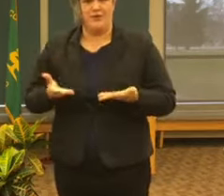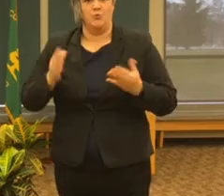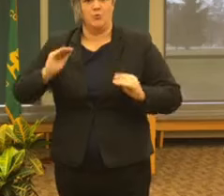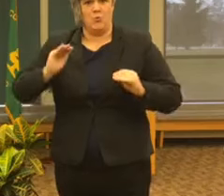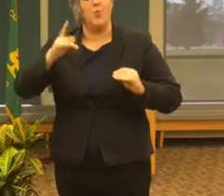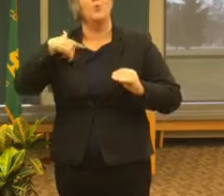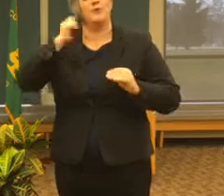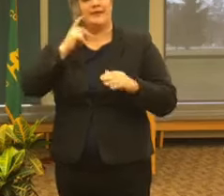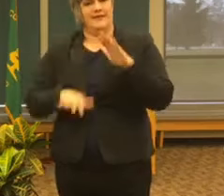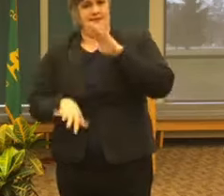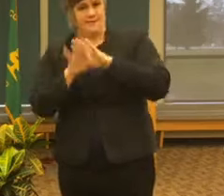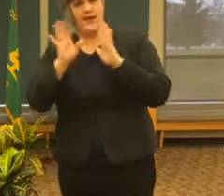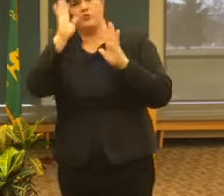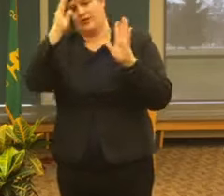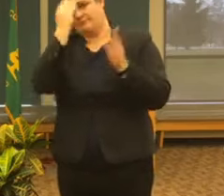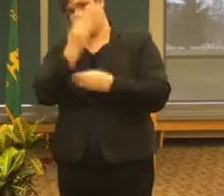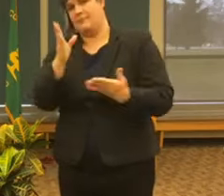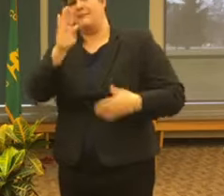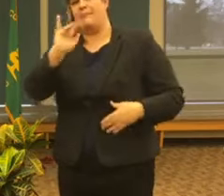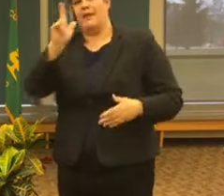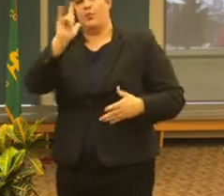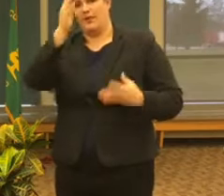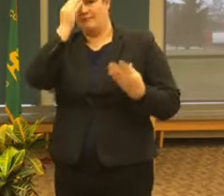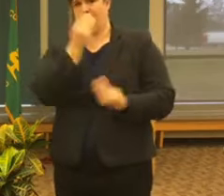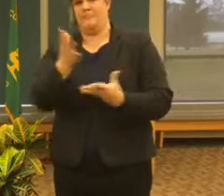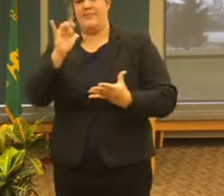get you that. I'll make sure that Bill gets you that information.